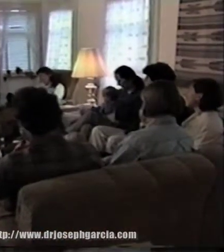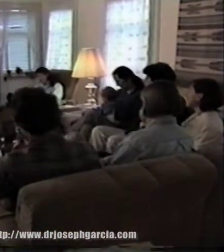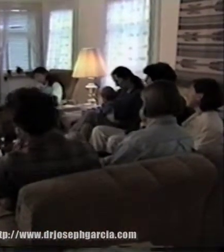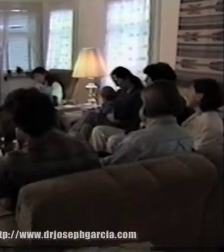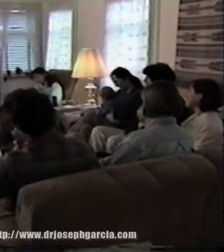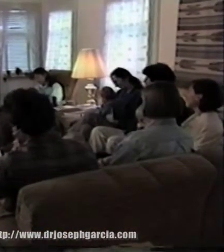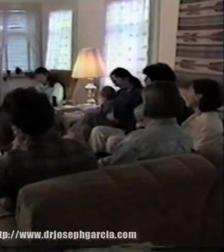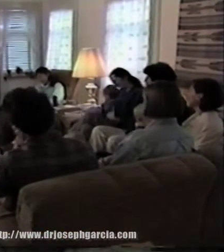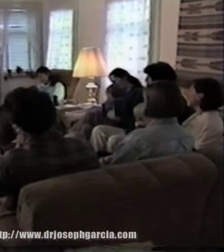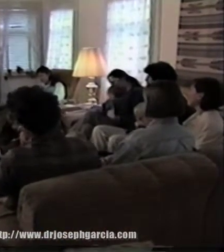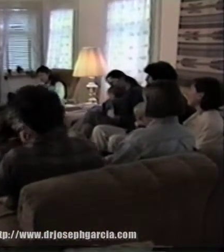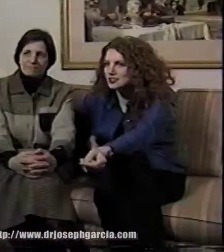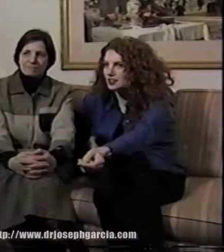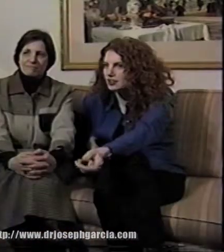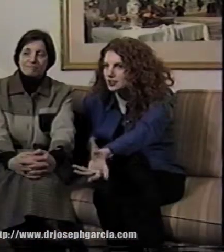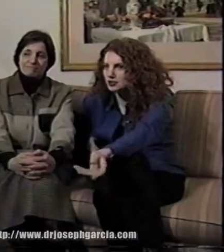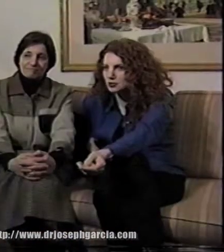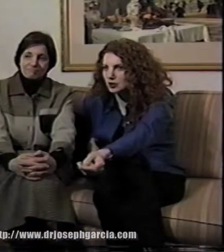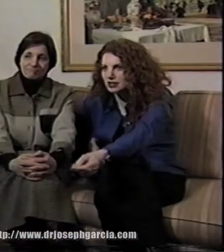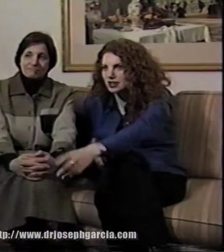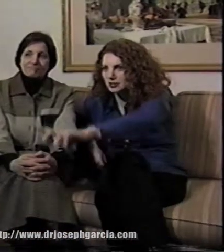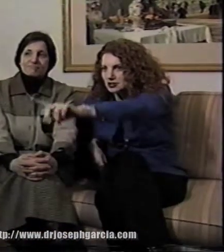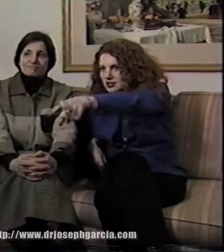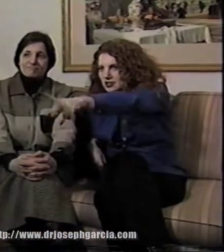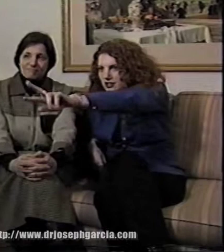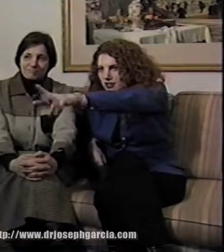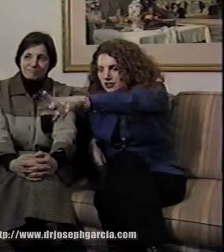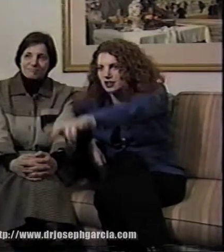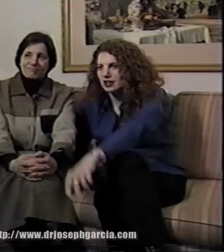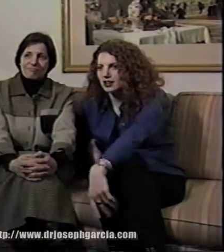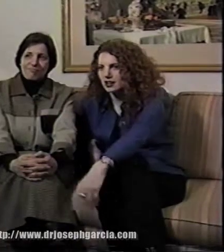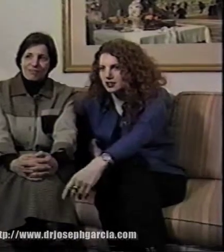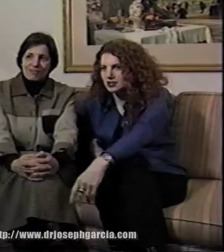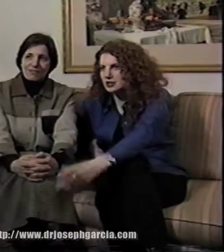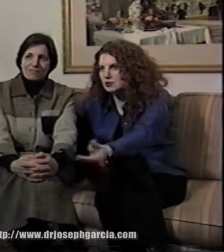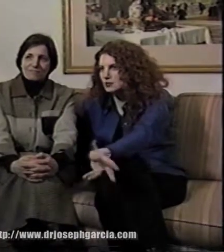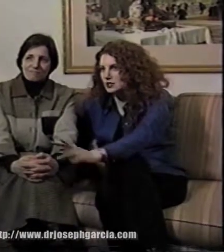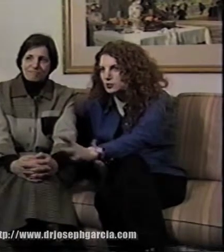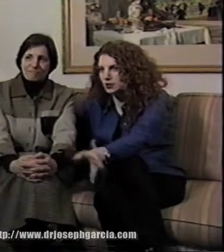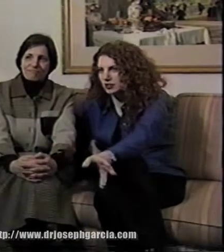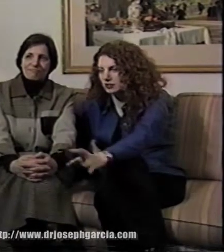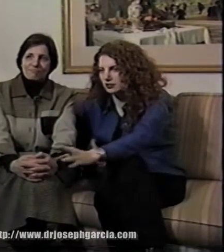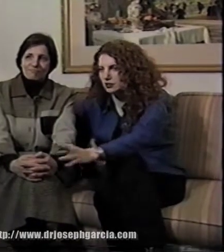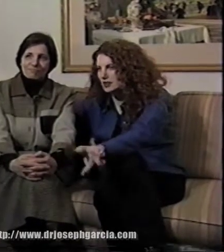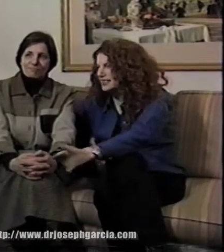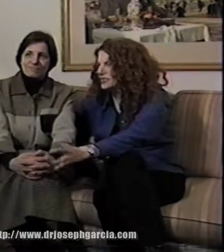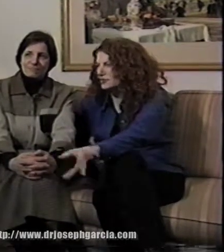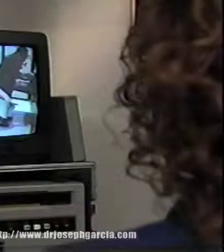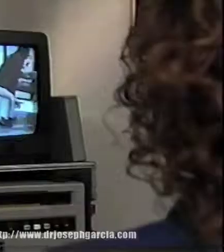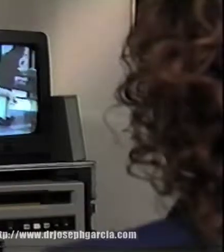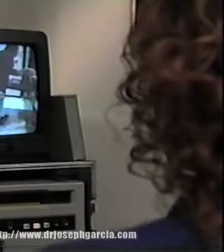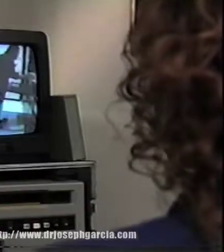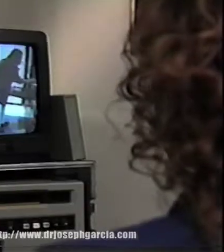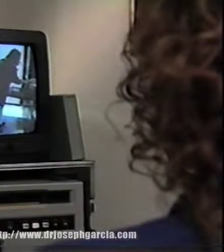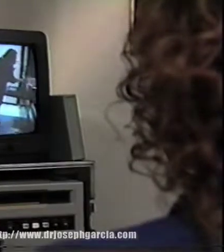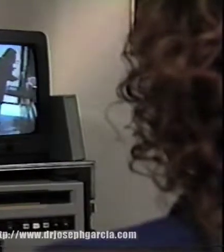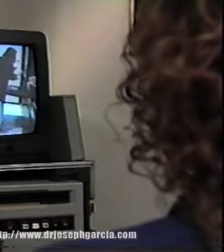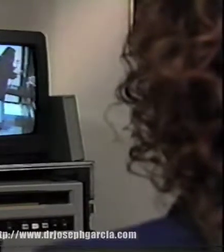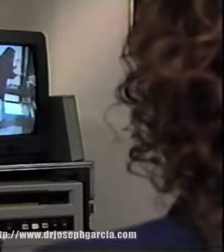And it blows my mind that I was never that good. That's quite a language, you can see there. They seem to be talking, or at least interacting. But how valuable